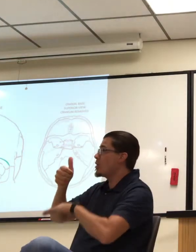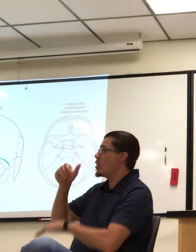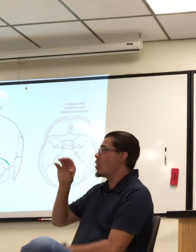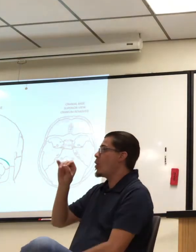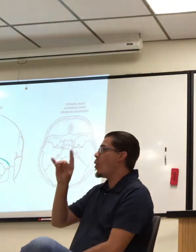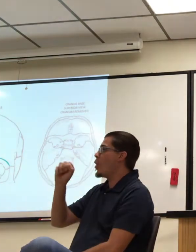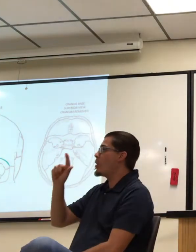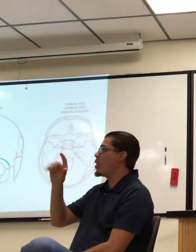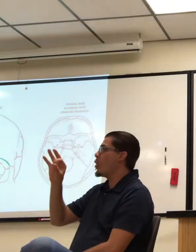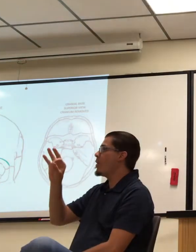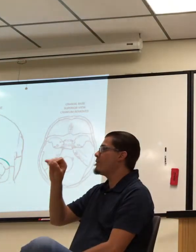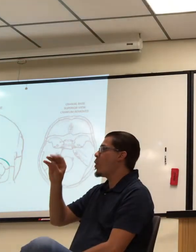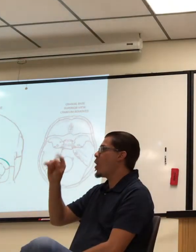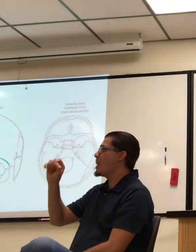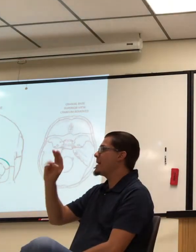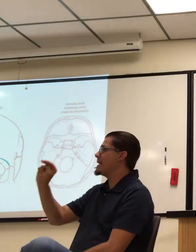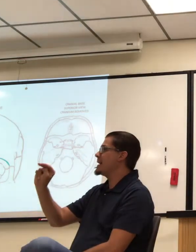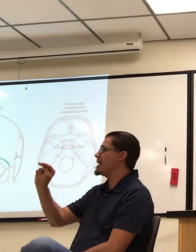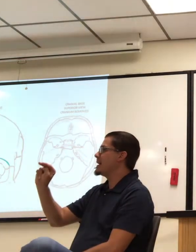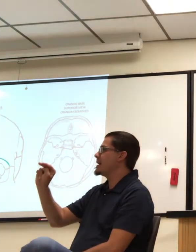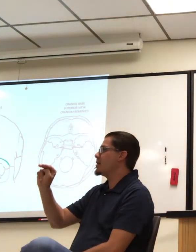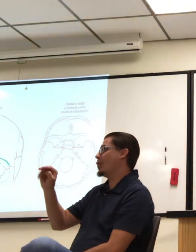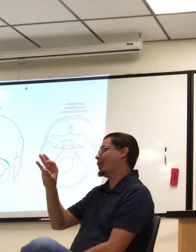foramen or notch.